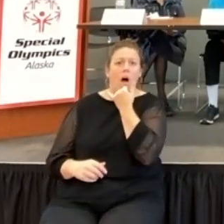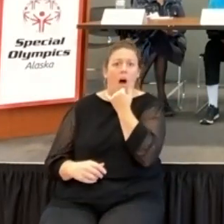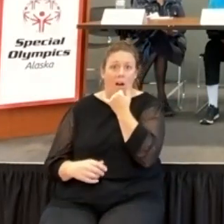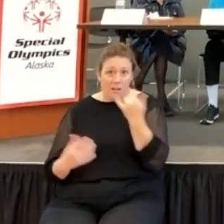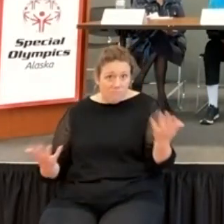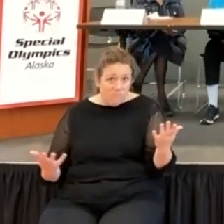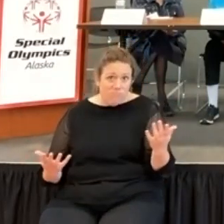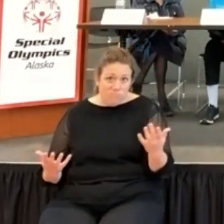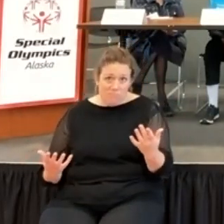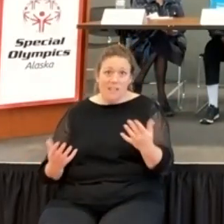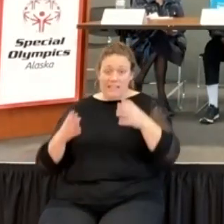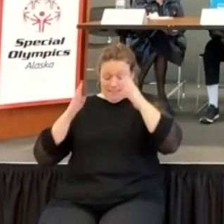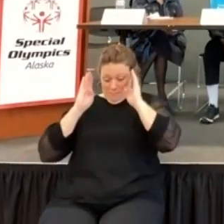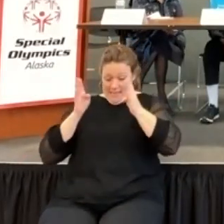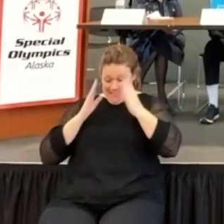bathroom.